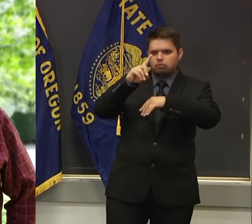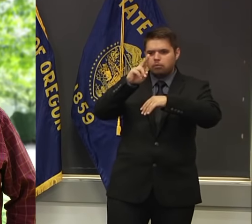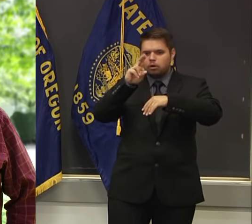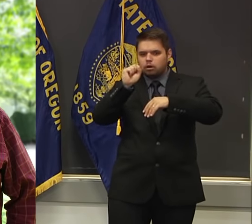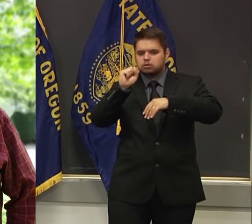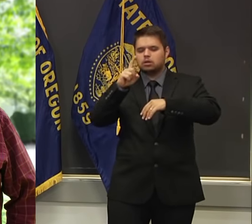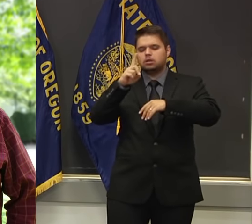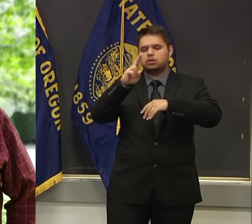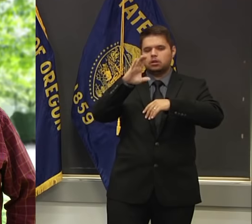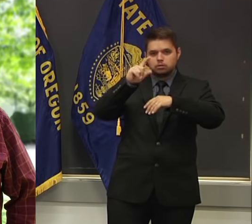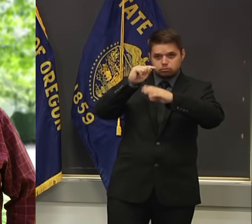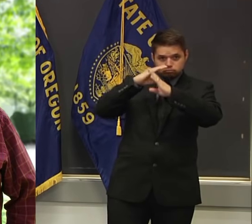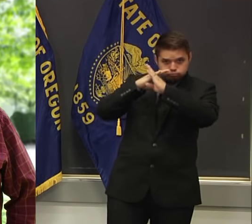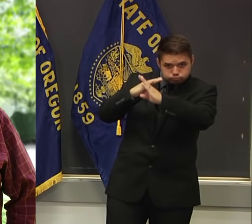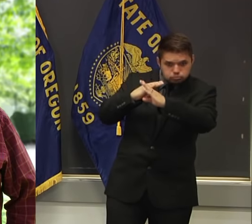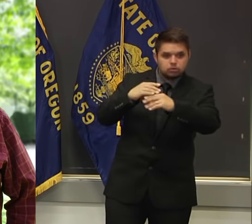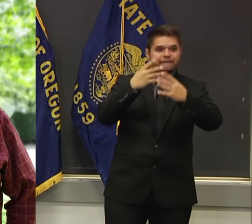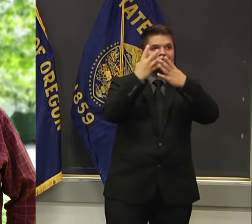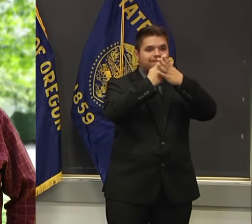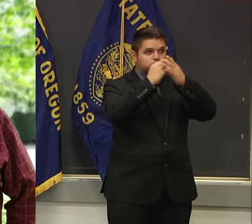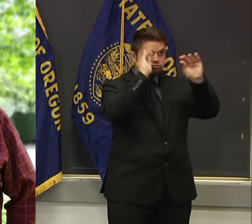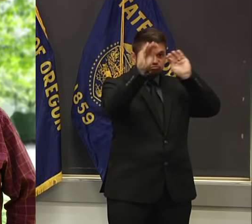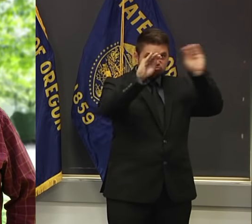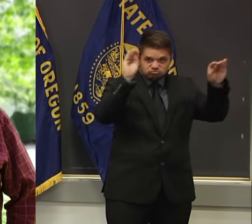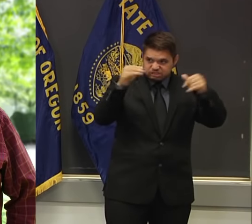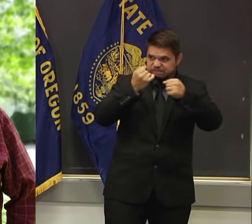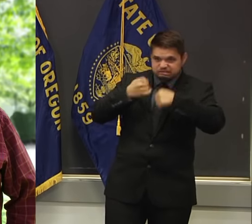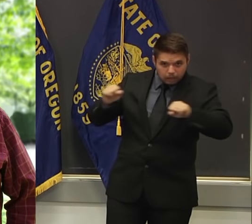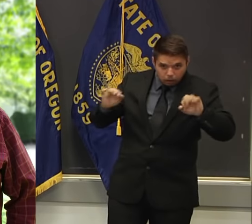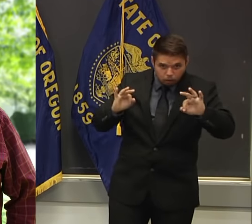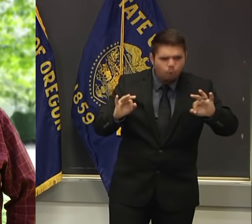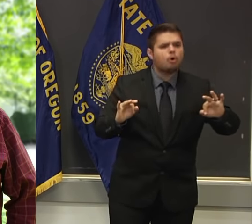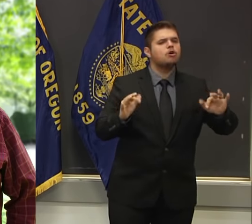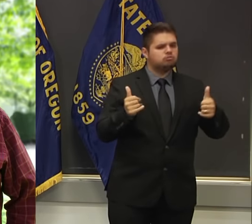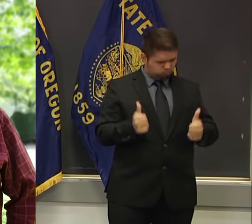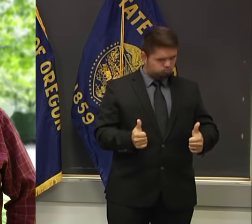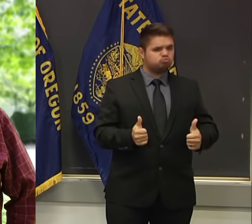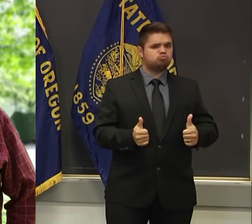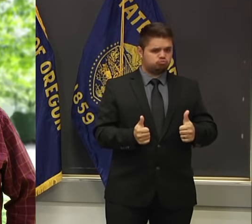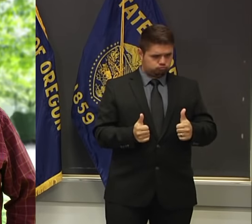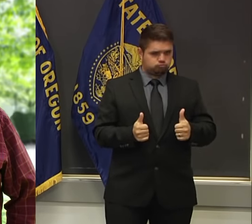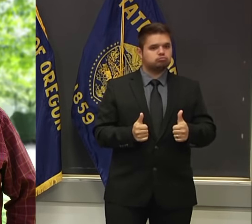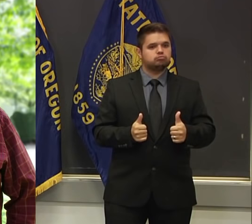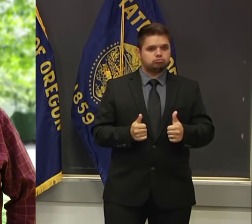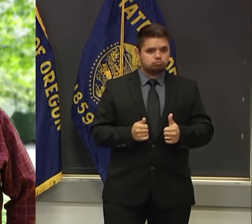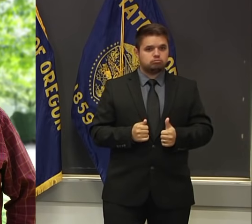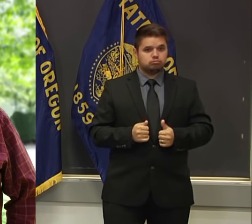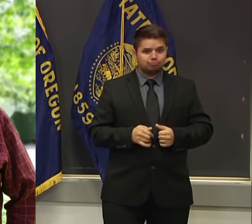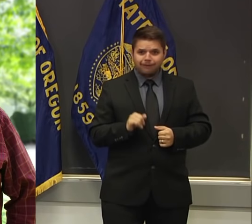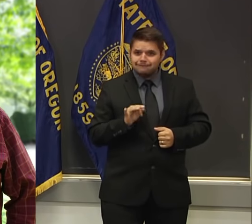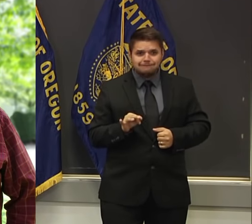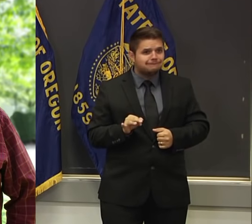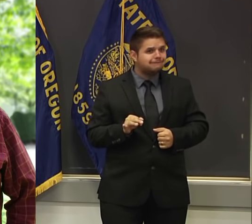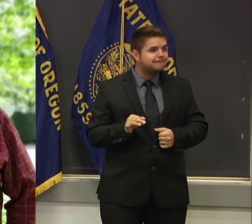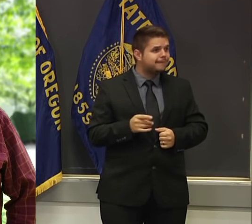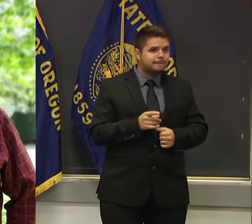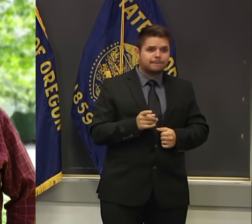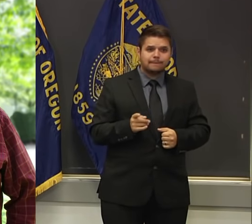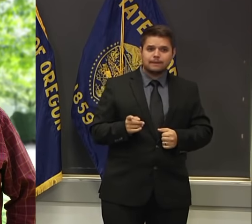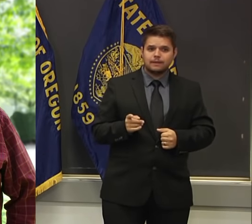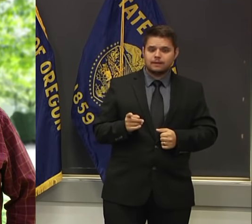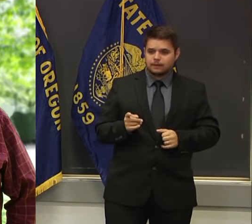more smoke outside than you do inside. You certainly want to air it out in that circumstance. And if you happen to be one of those people Tom mentioned who